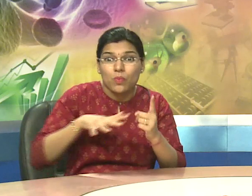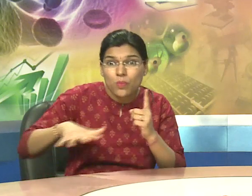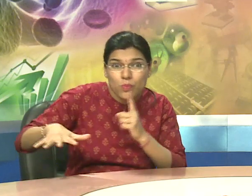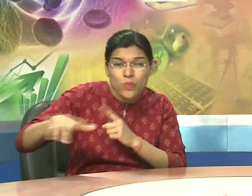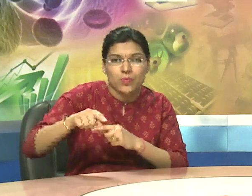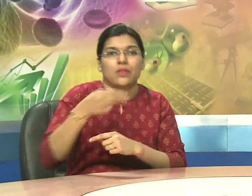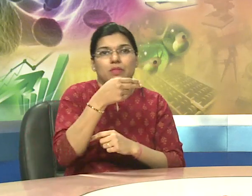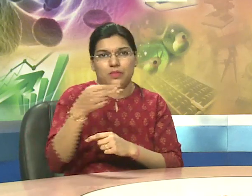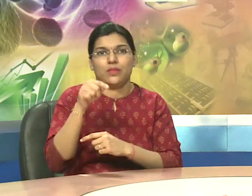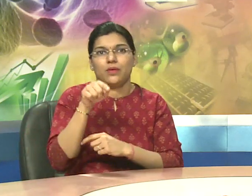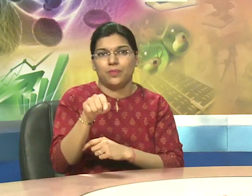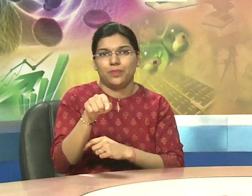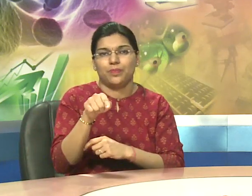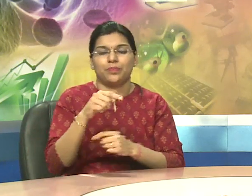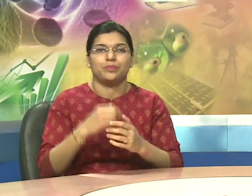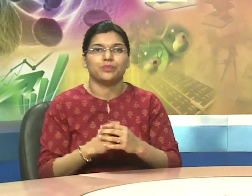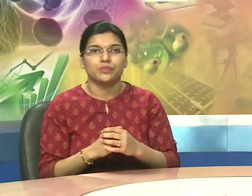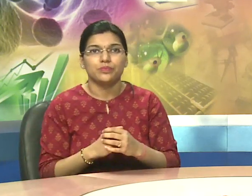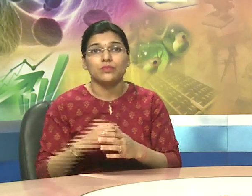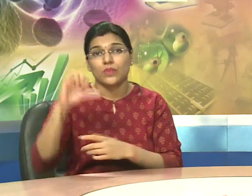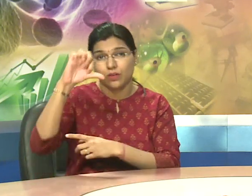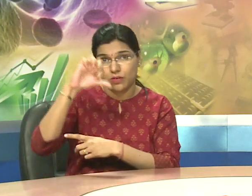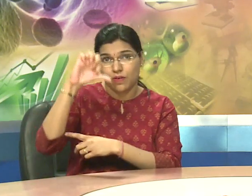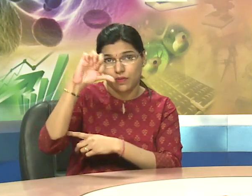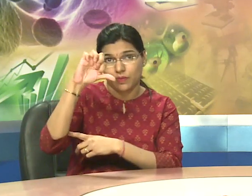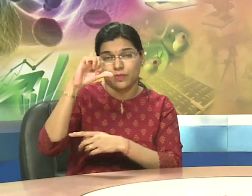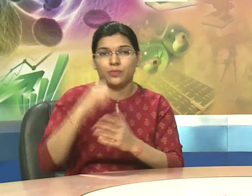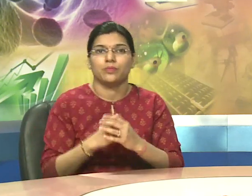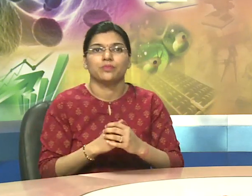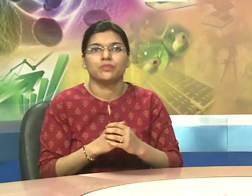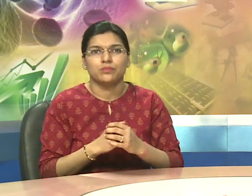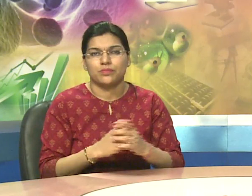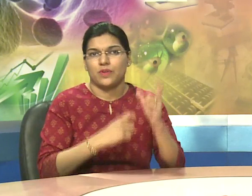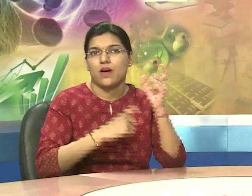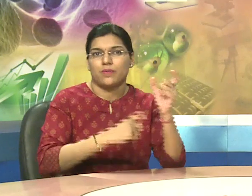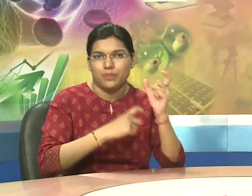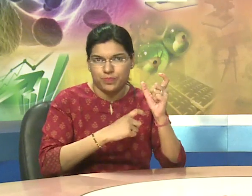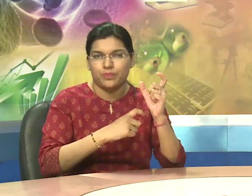landslides. These are the different natural calamities. Ninth